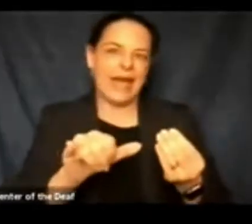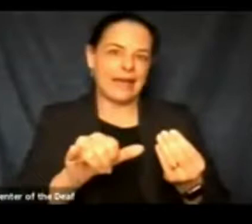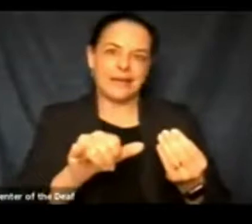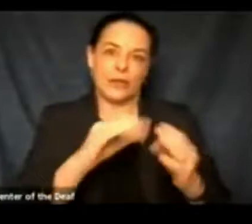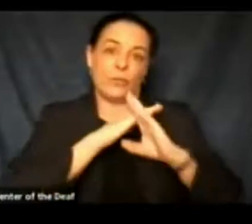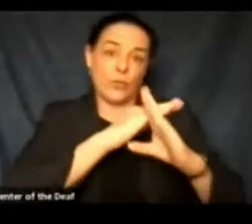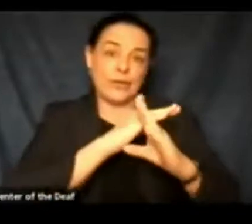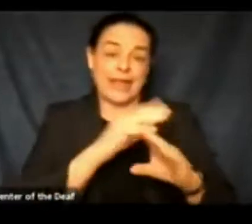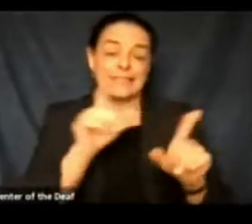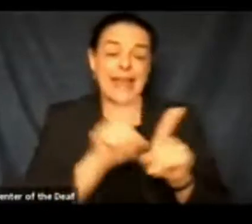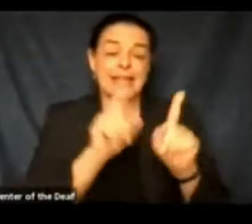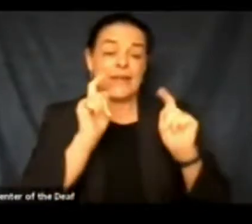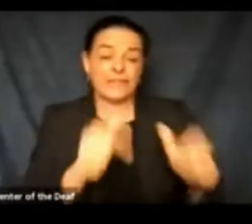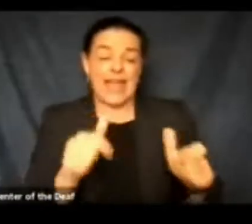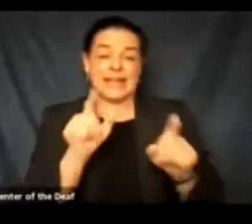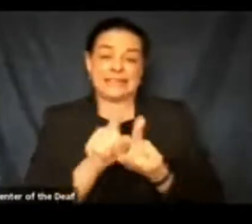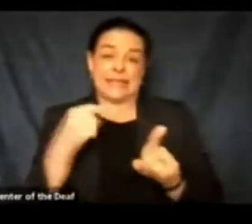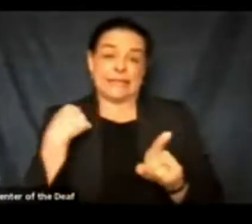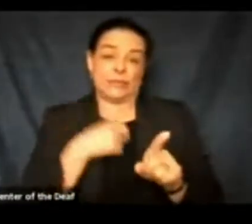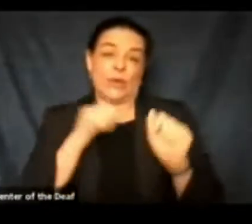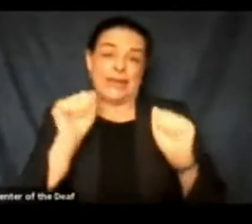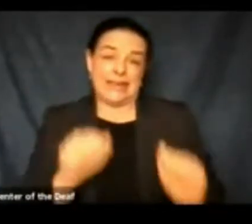as supply and resources allow.